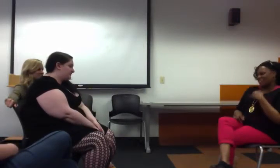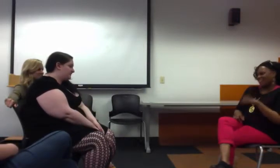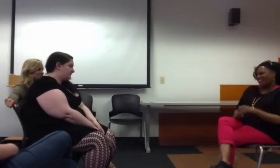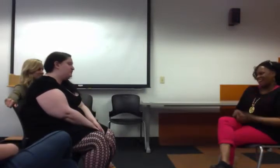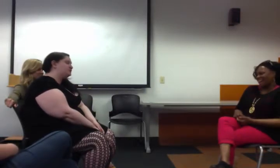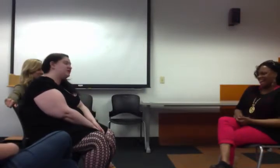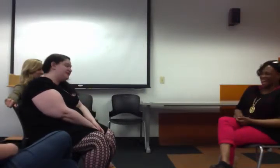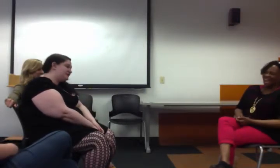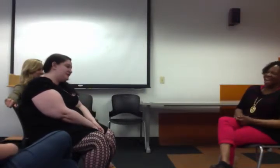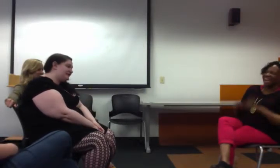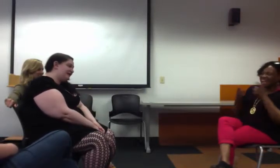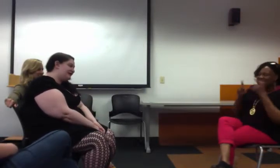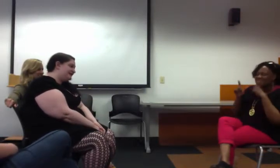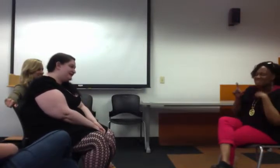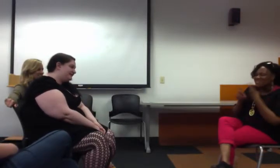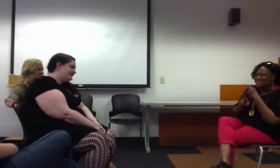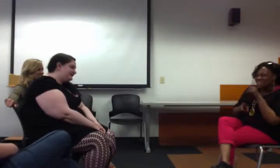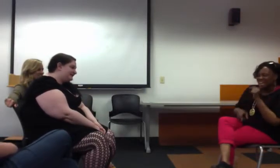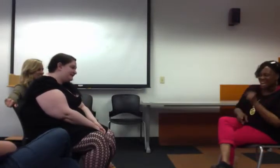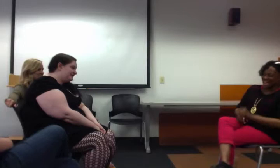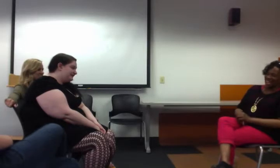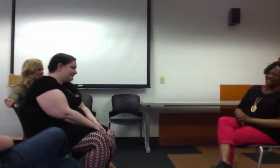Hood. You shouldn't have told me that.